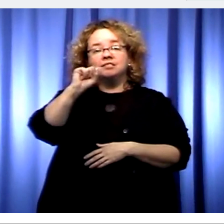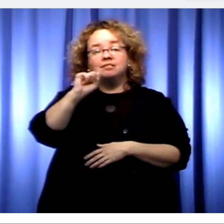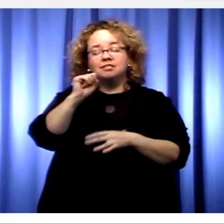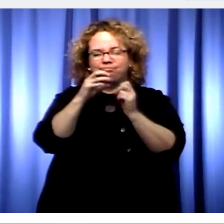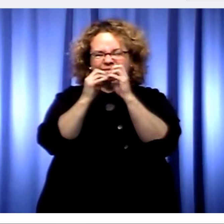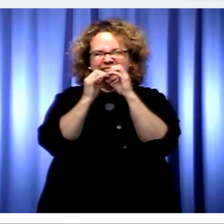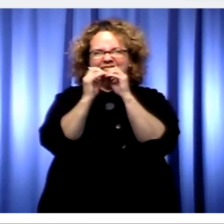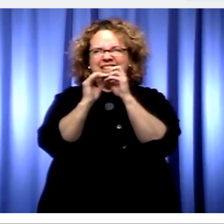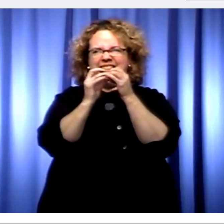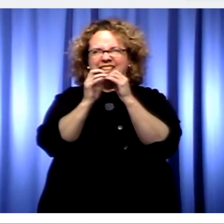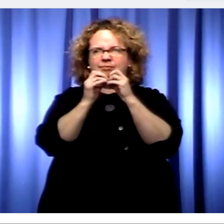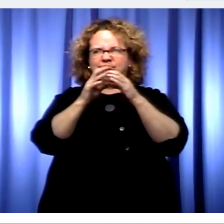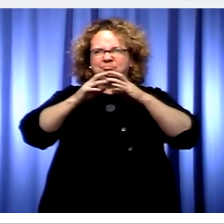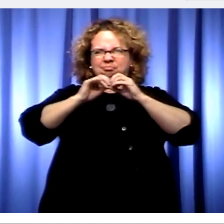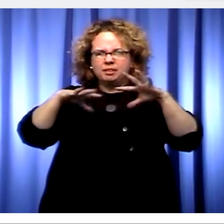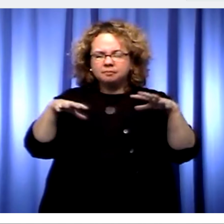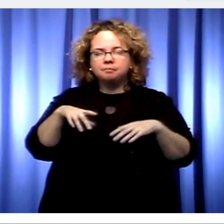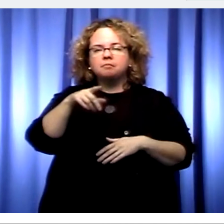in your